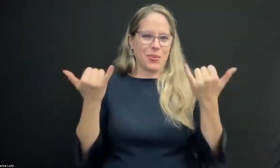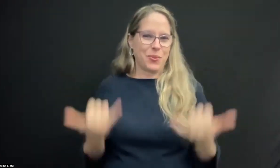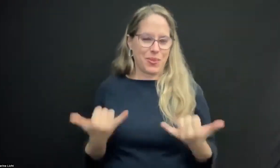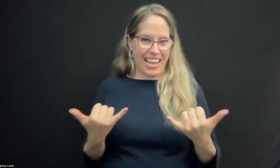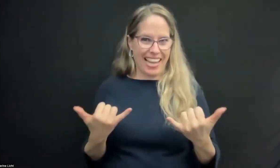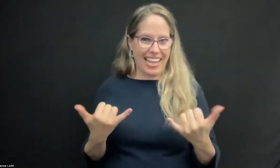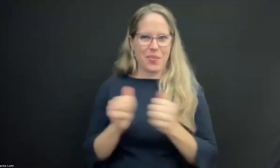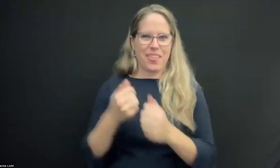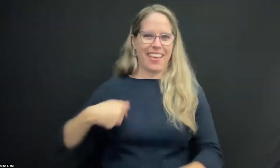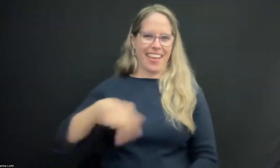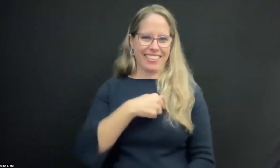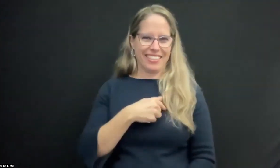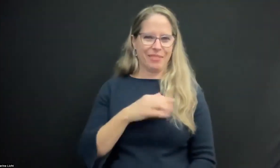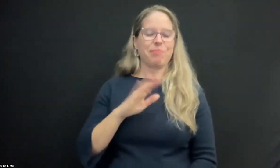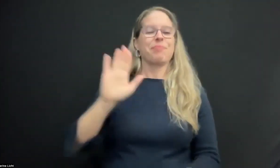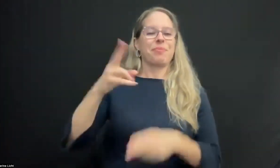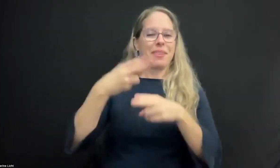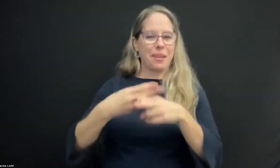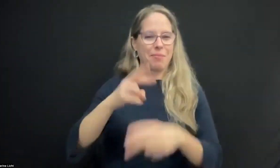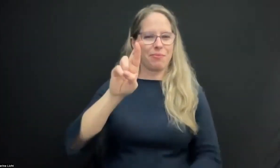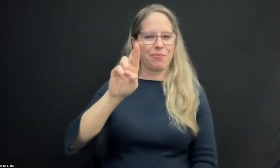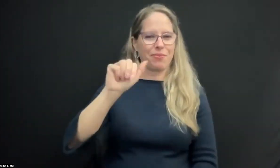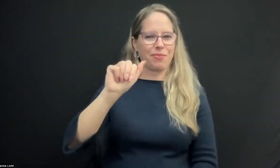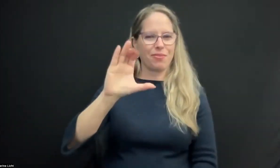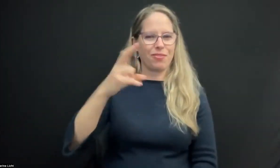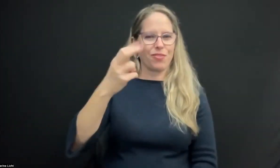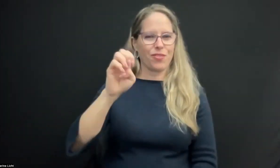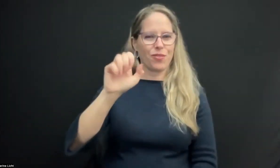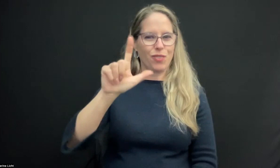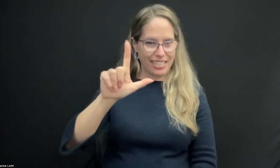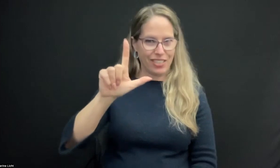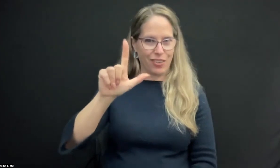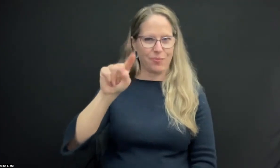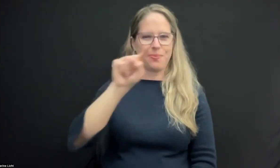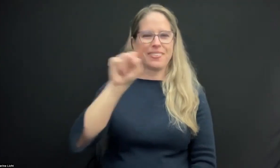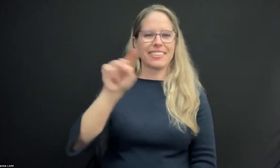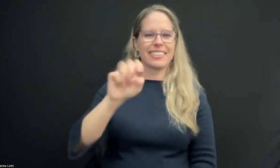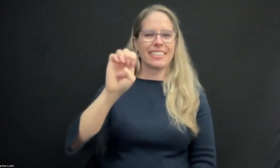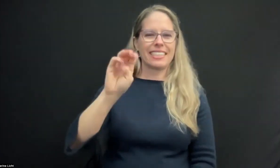are happy to have a special guest with us today. Her name is Rachel